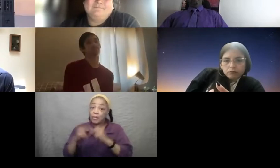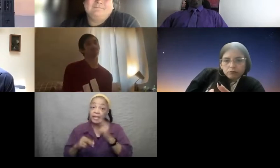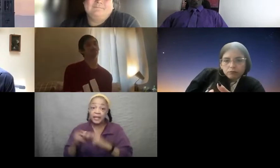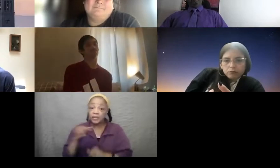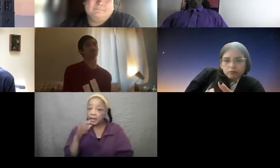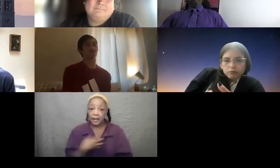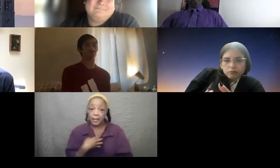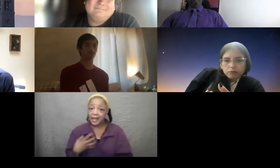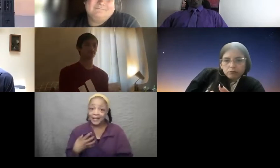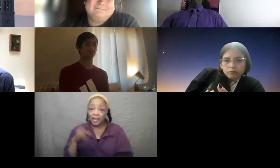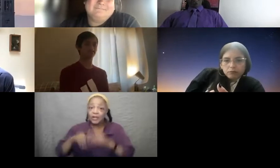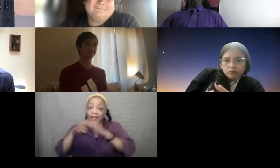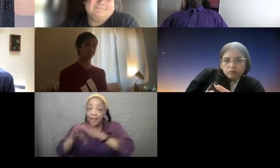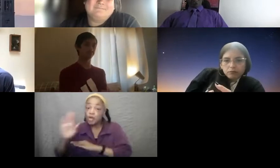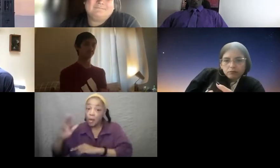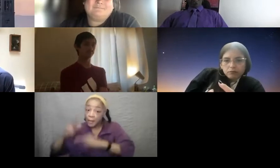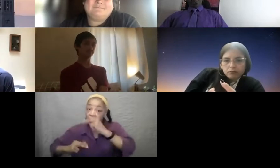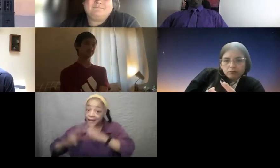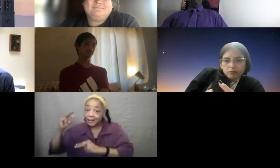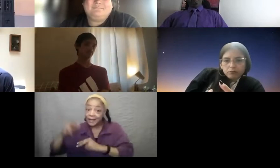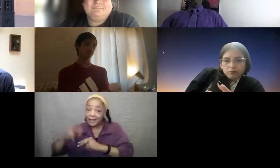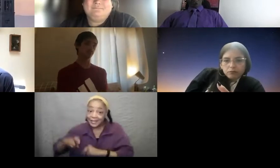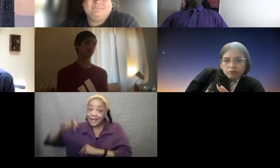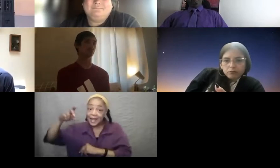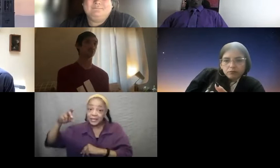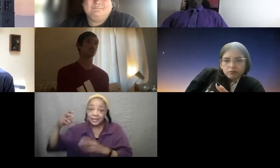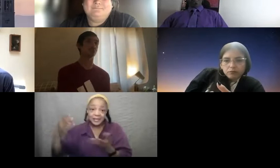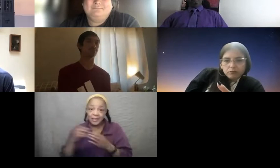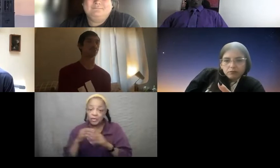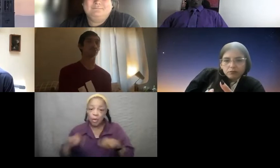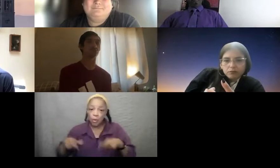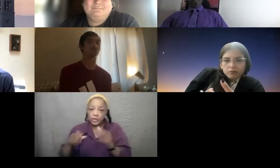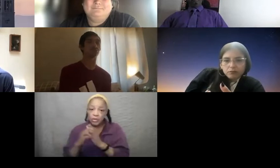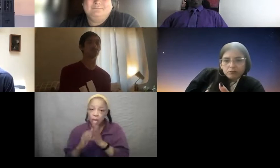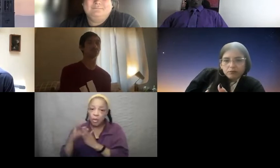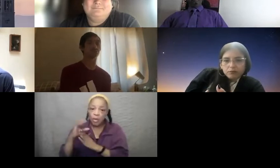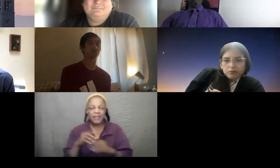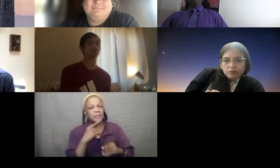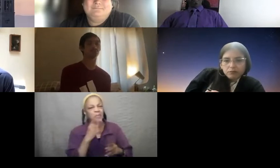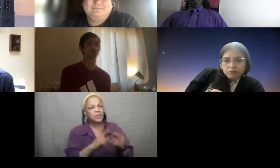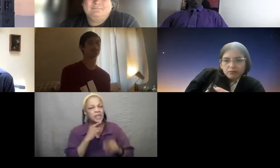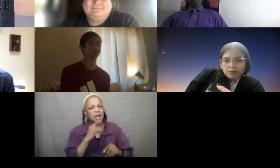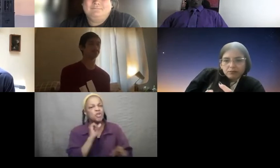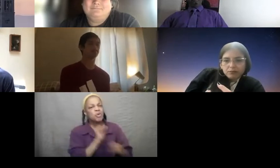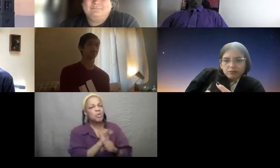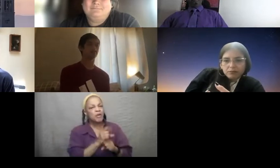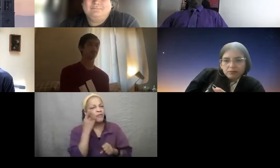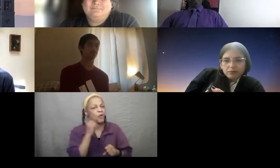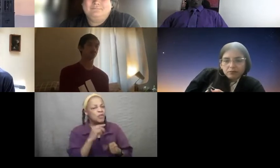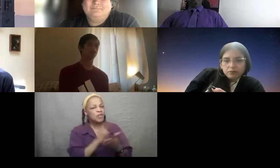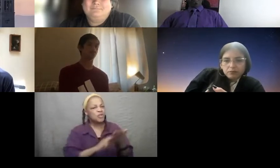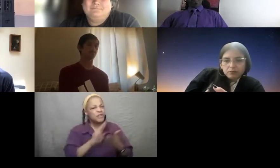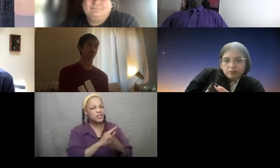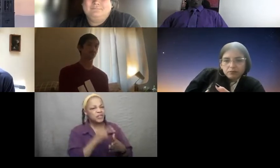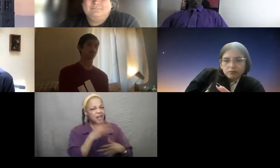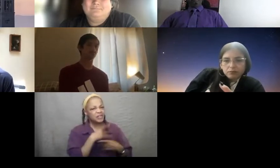you. And I still hear things now, you know, some people will come to me and say, well, you work for the university, you're not interested in actually changing anything. And as I said earlier,